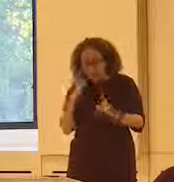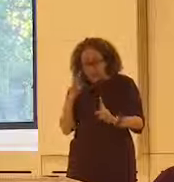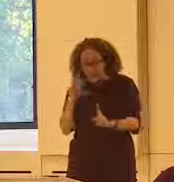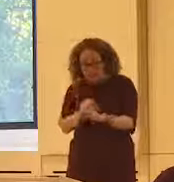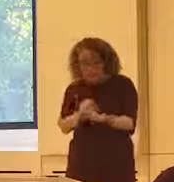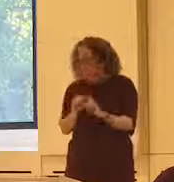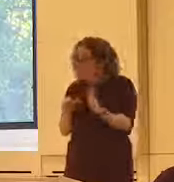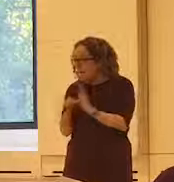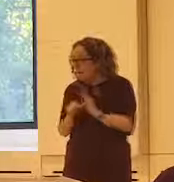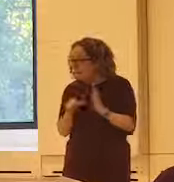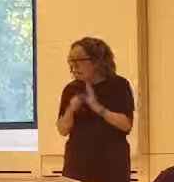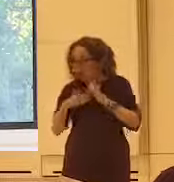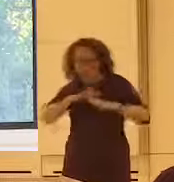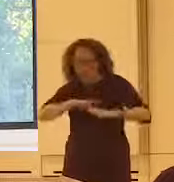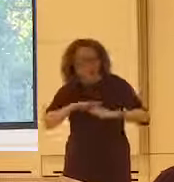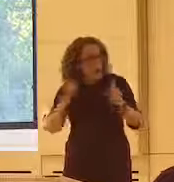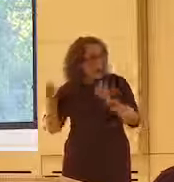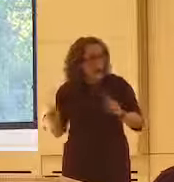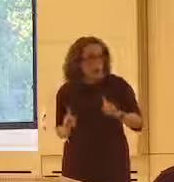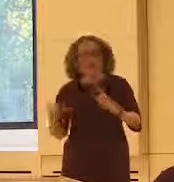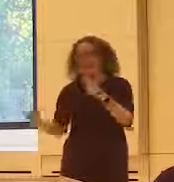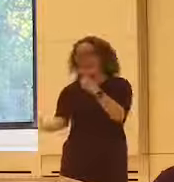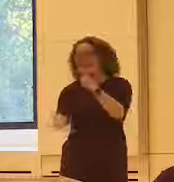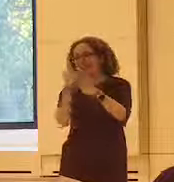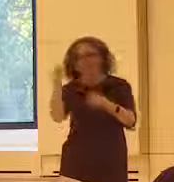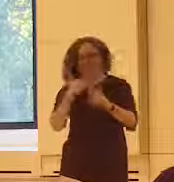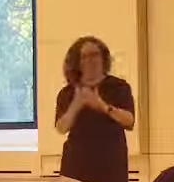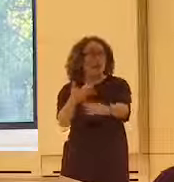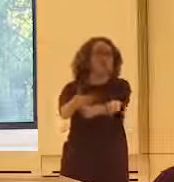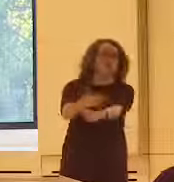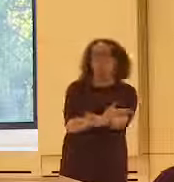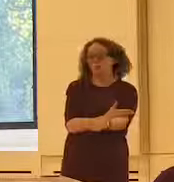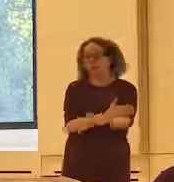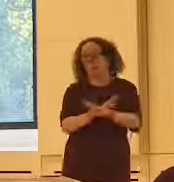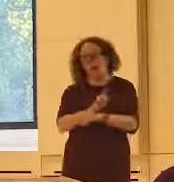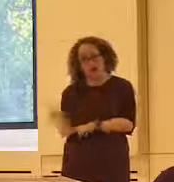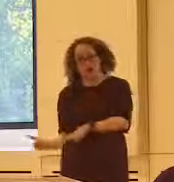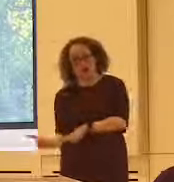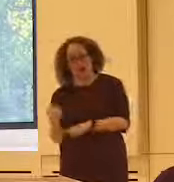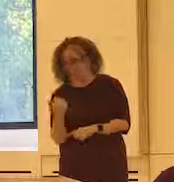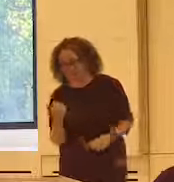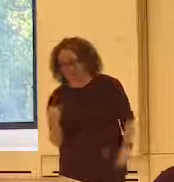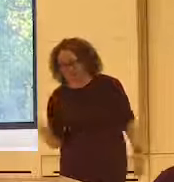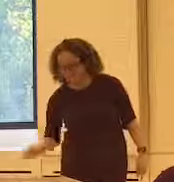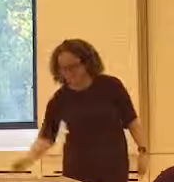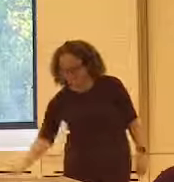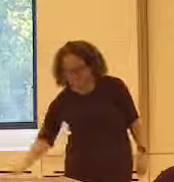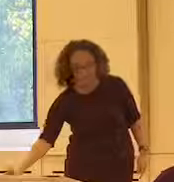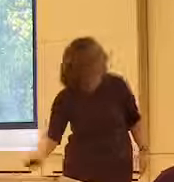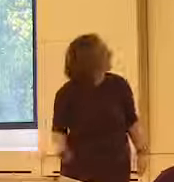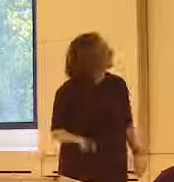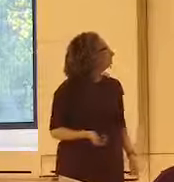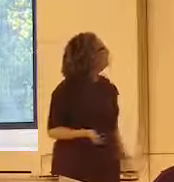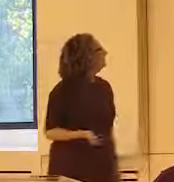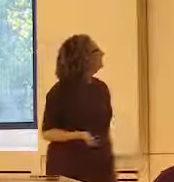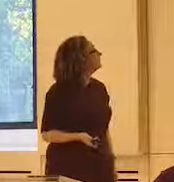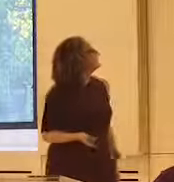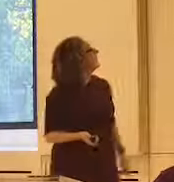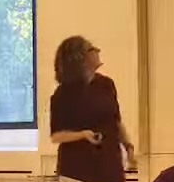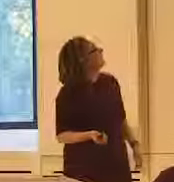really important when a diagnosis is made that they get help straight away and not have to wait such